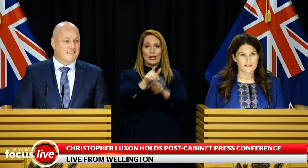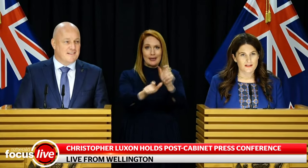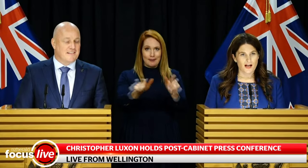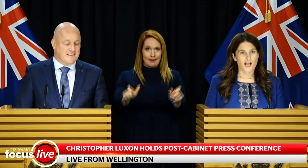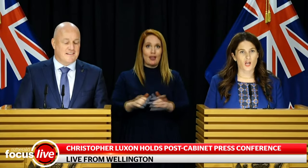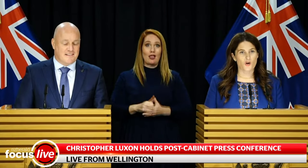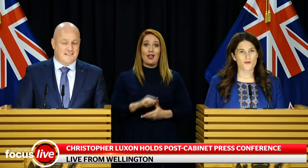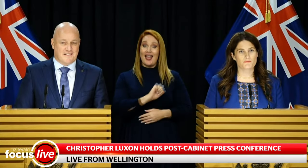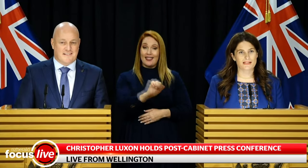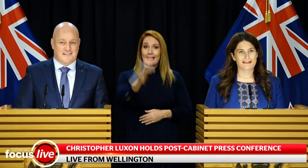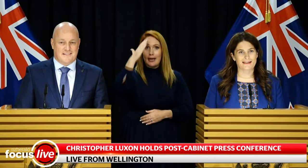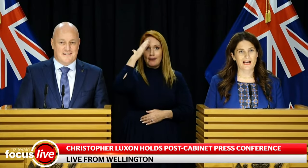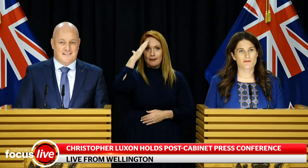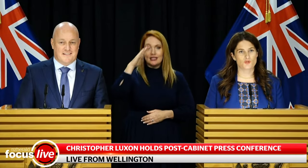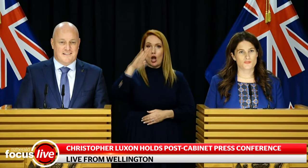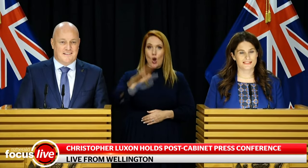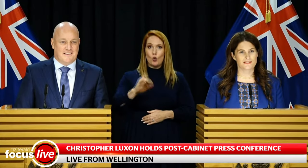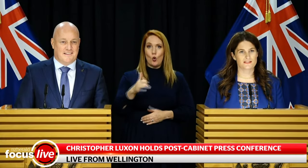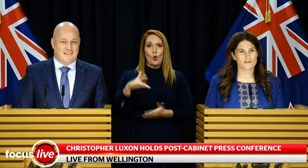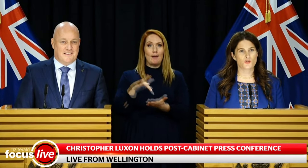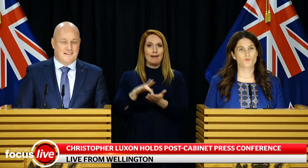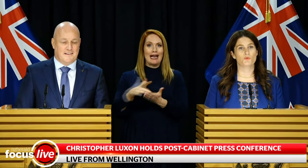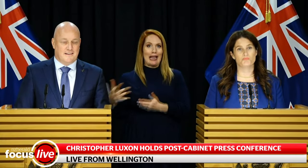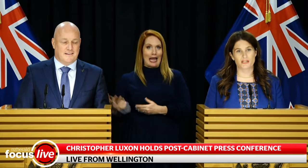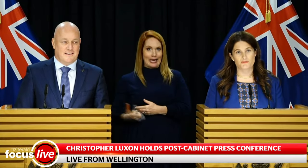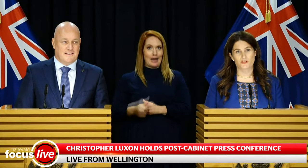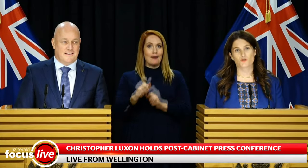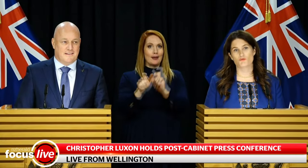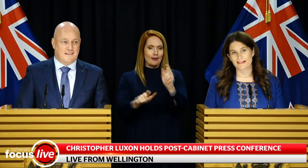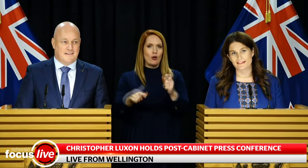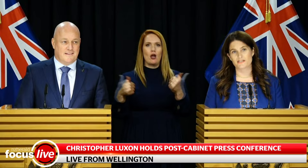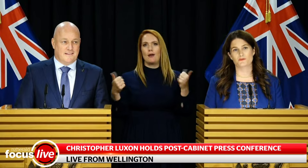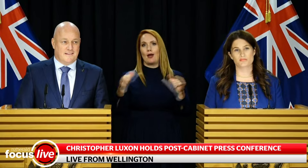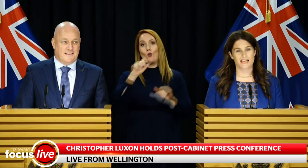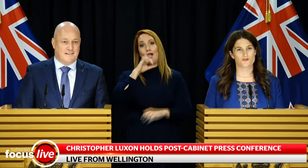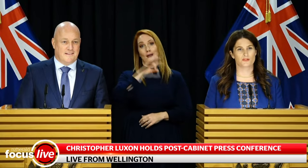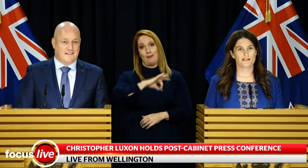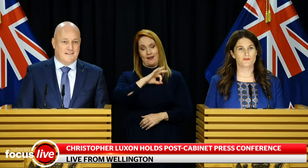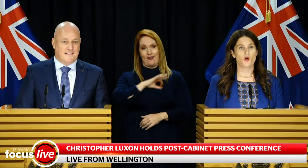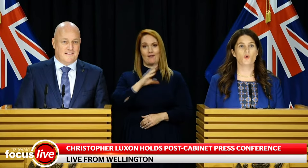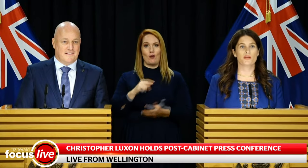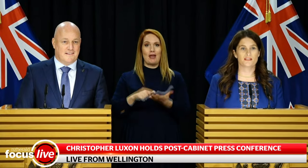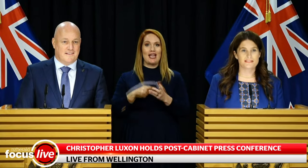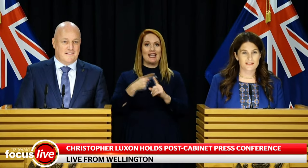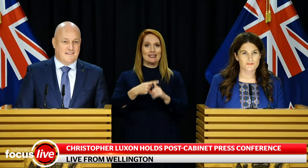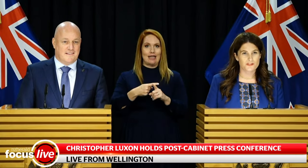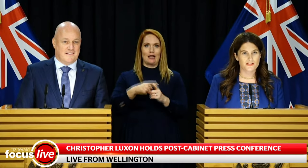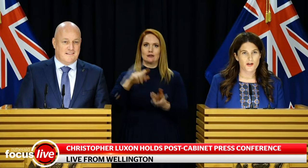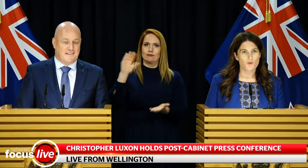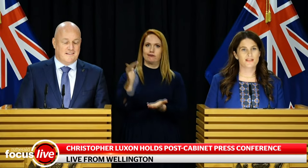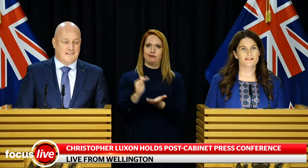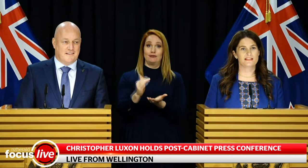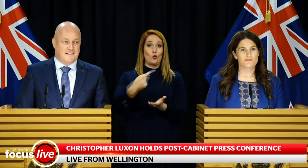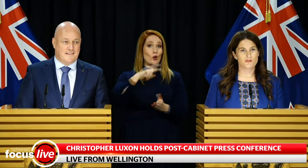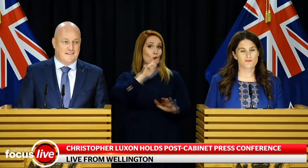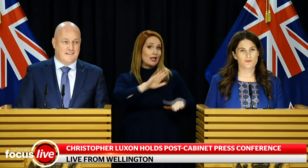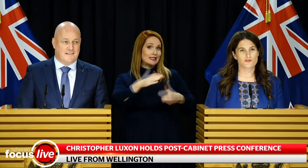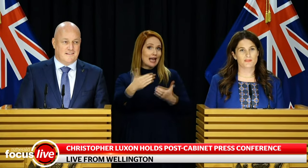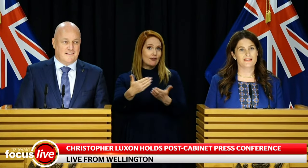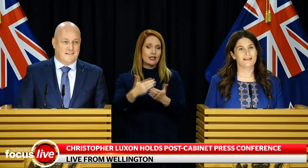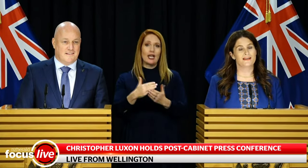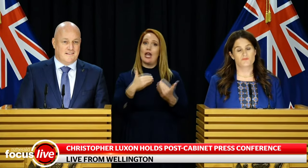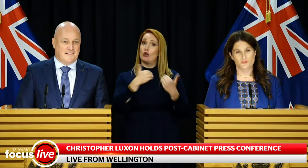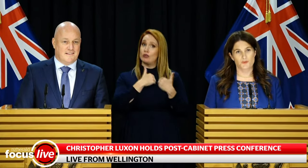members are low and middle income New Zealanders who will benefit greatly from tax relief. We're going to deliver it. We're going to deliver